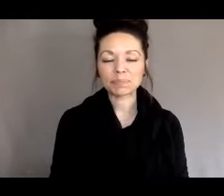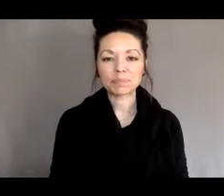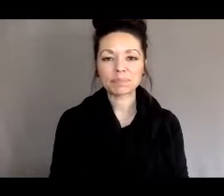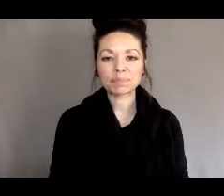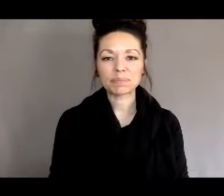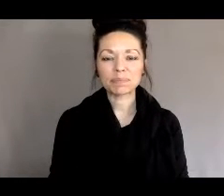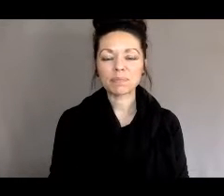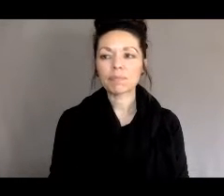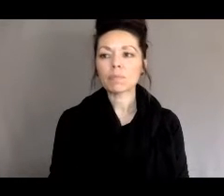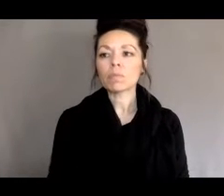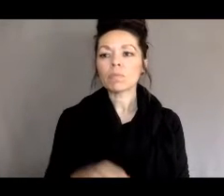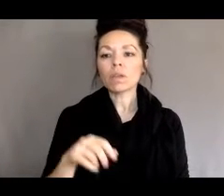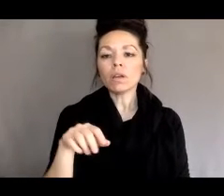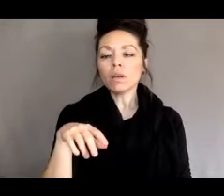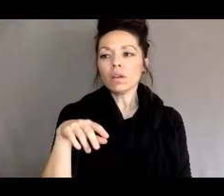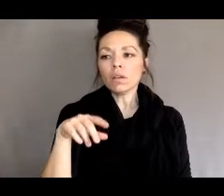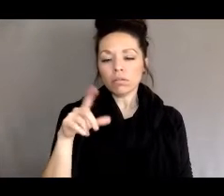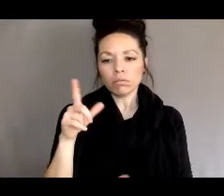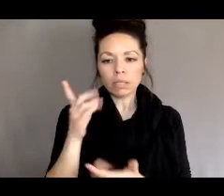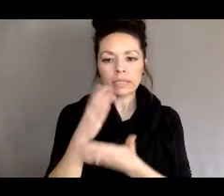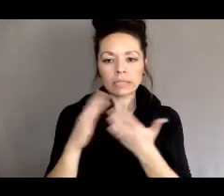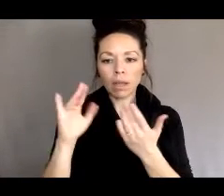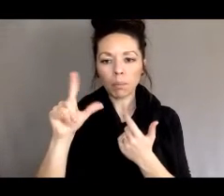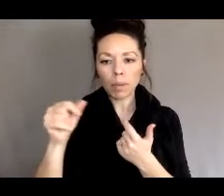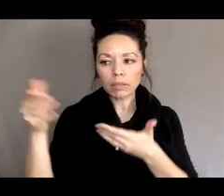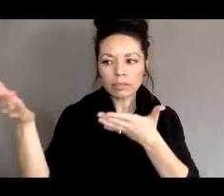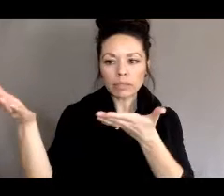being introduced, being heard in committee,